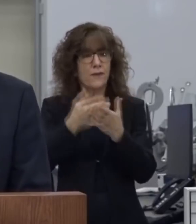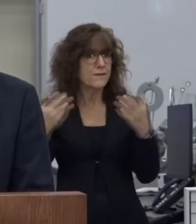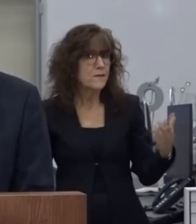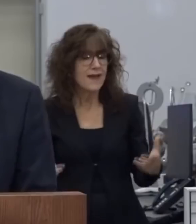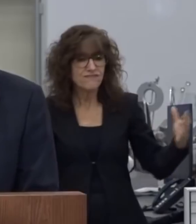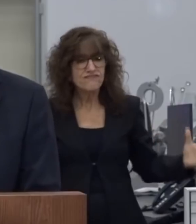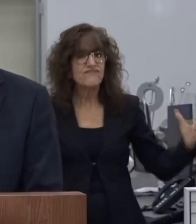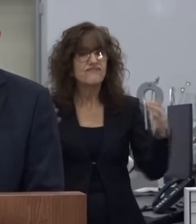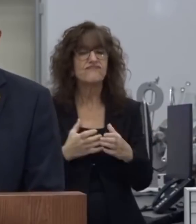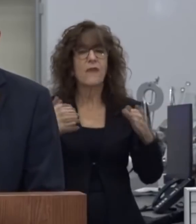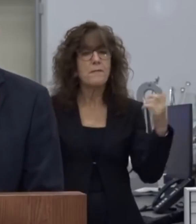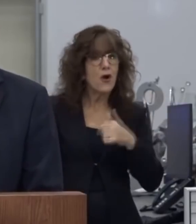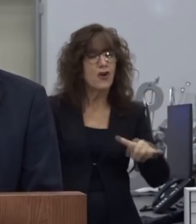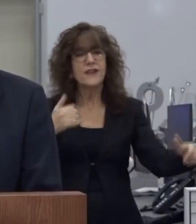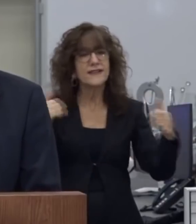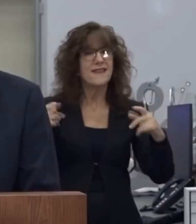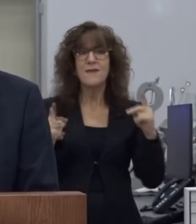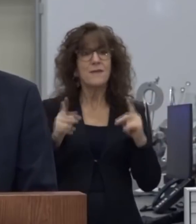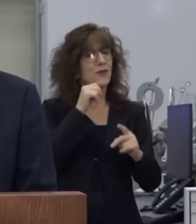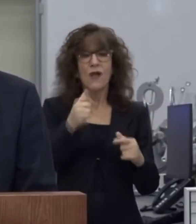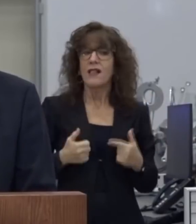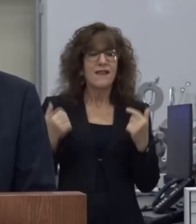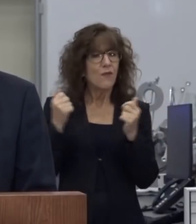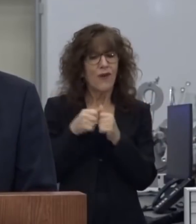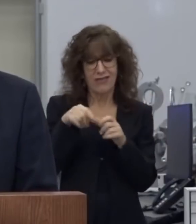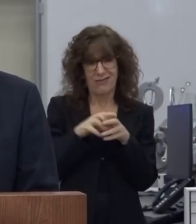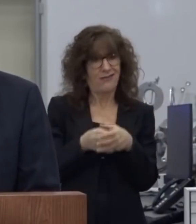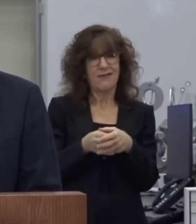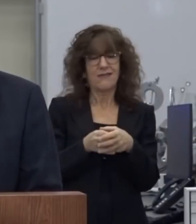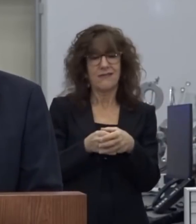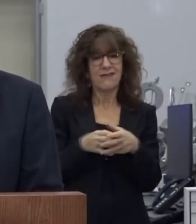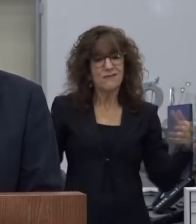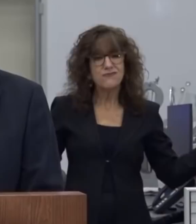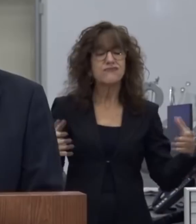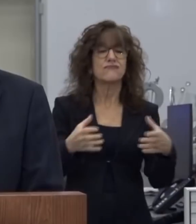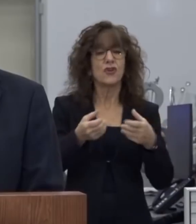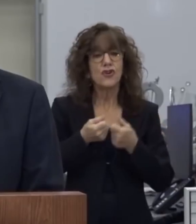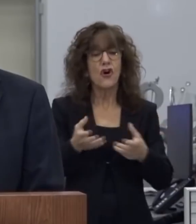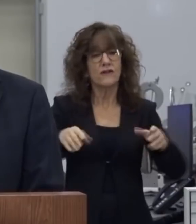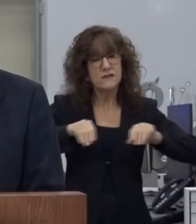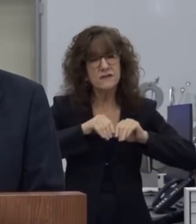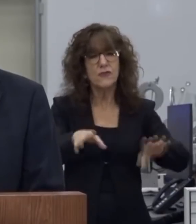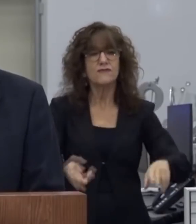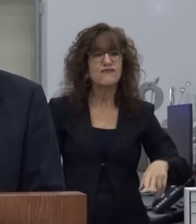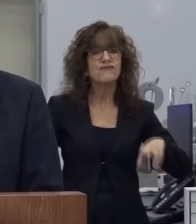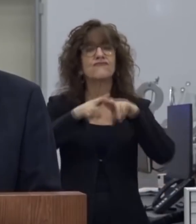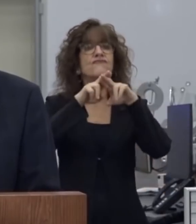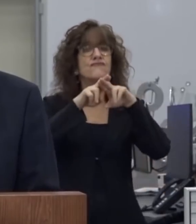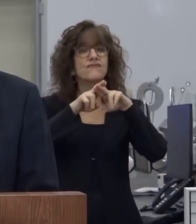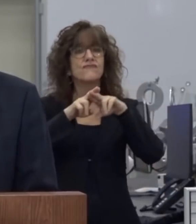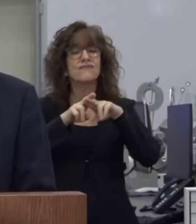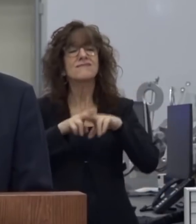and parties with people who you do not live with is really causing the spread to increase.